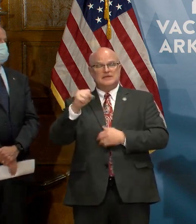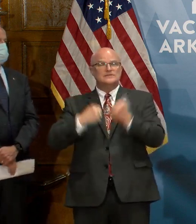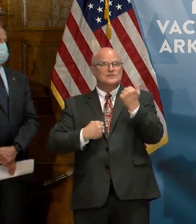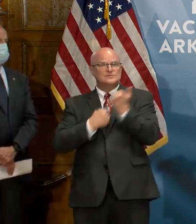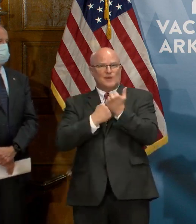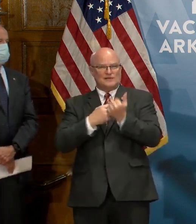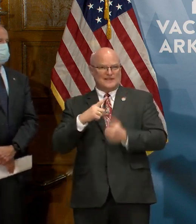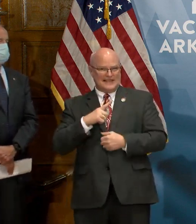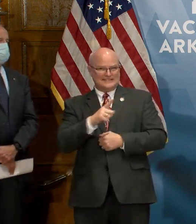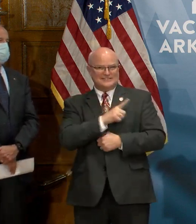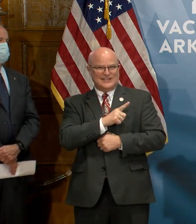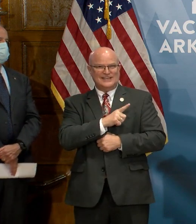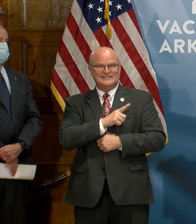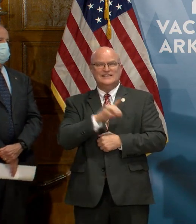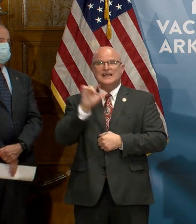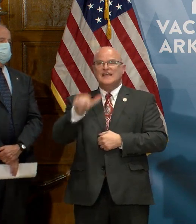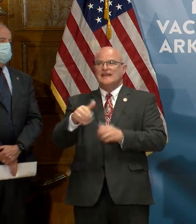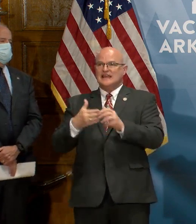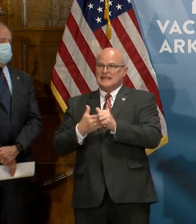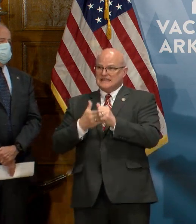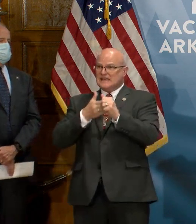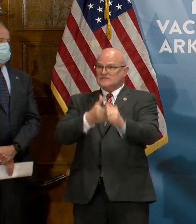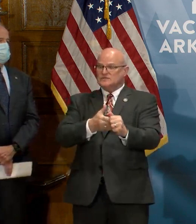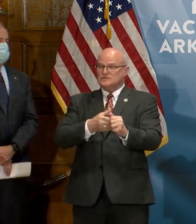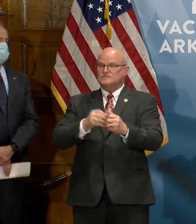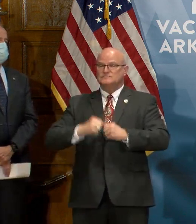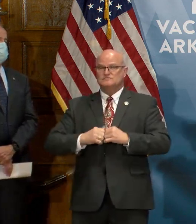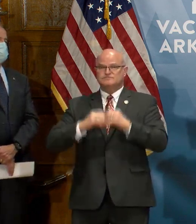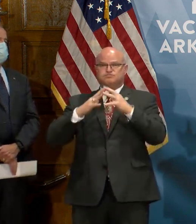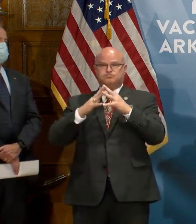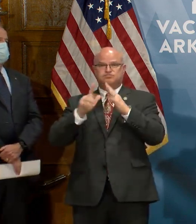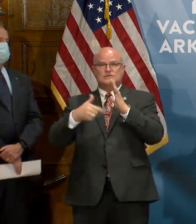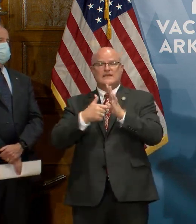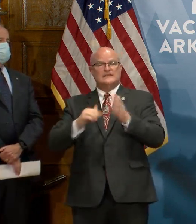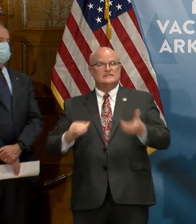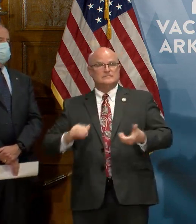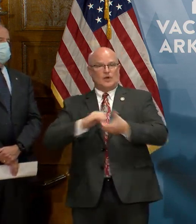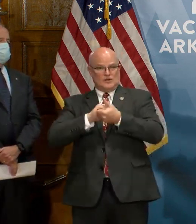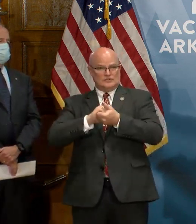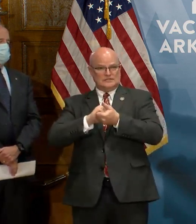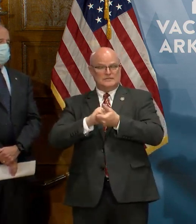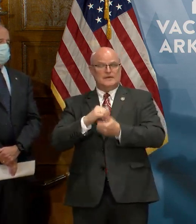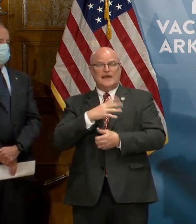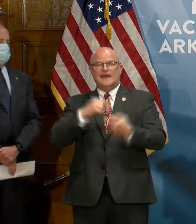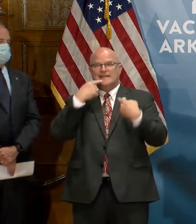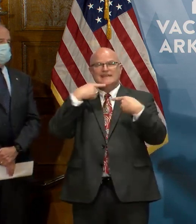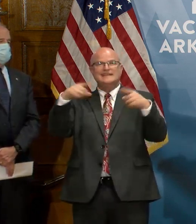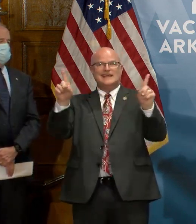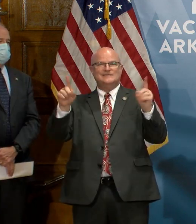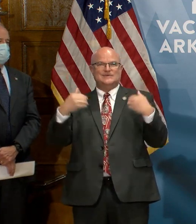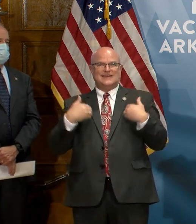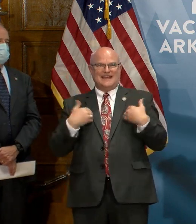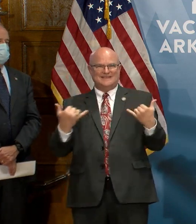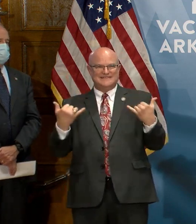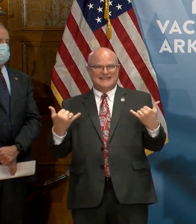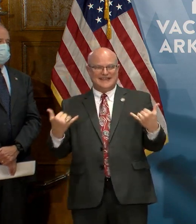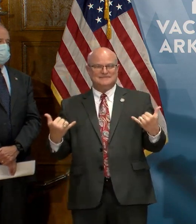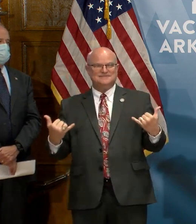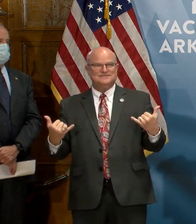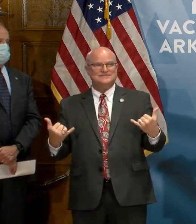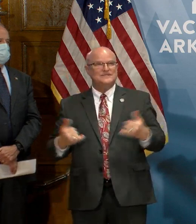sponsored the legislation that led to the creation of this partnership and the announcement that we will have